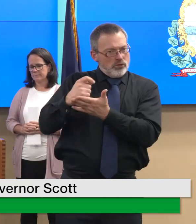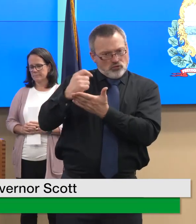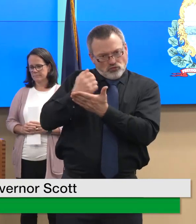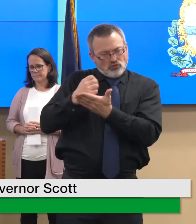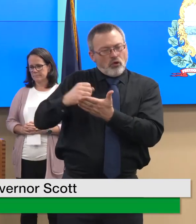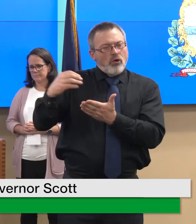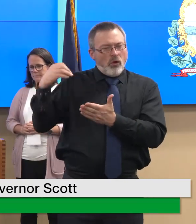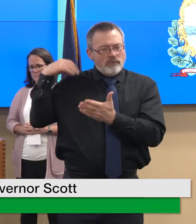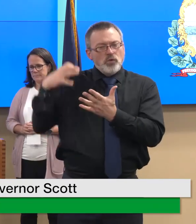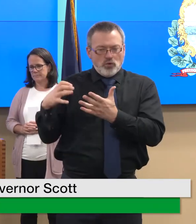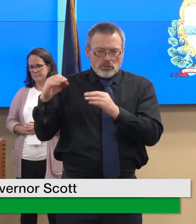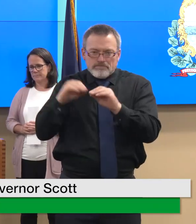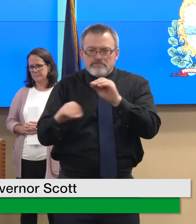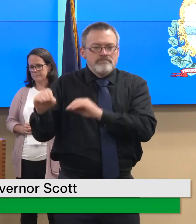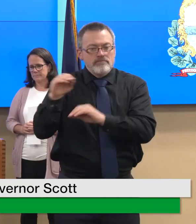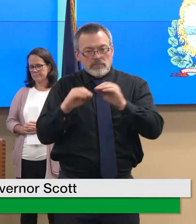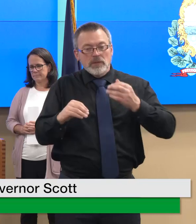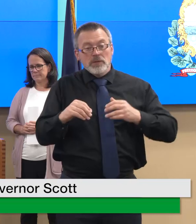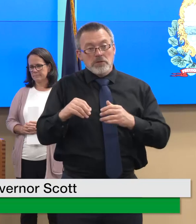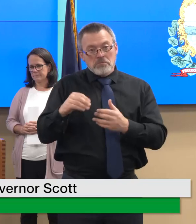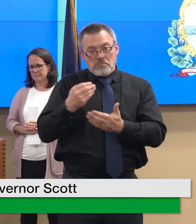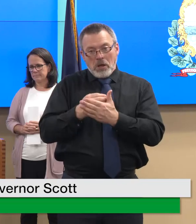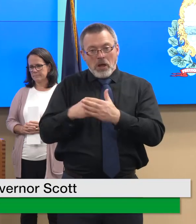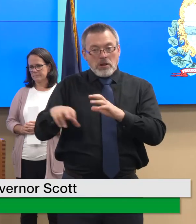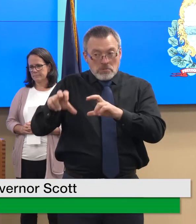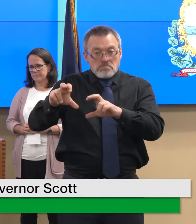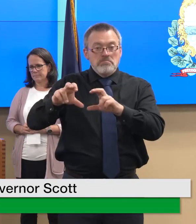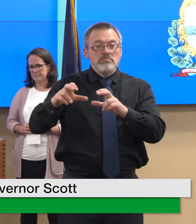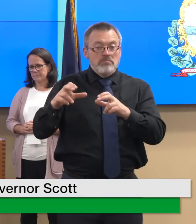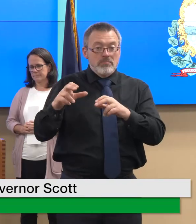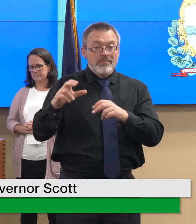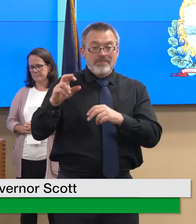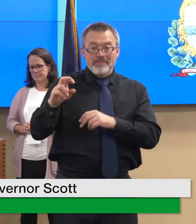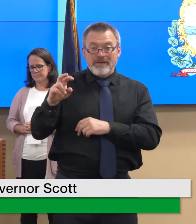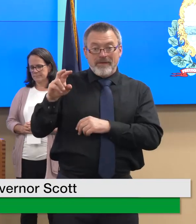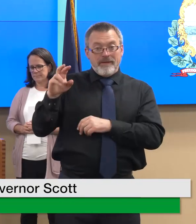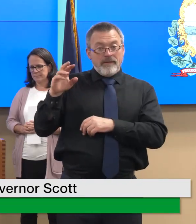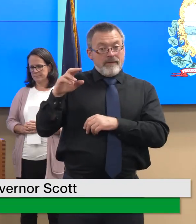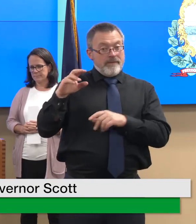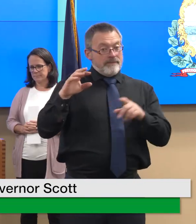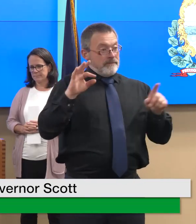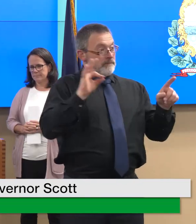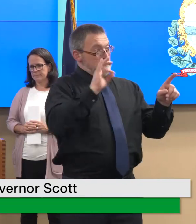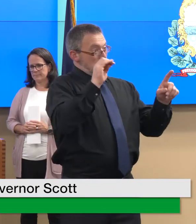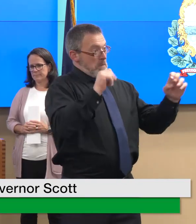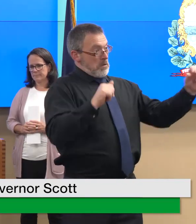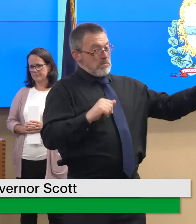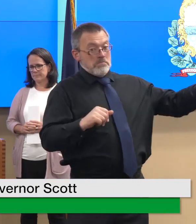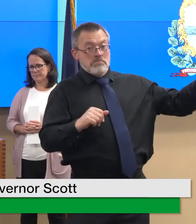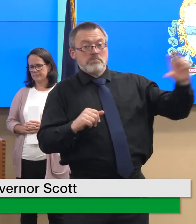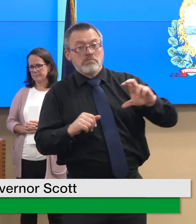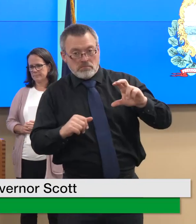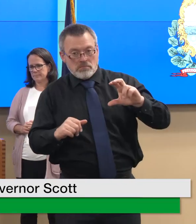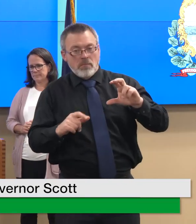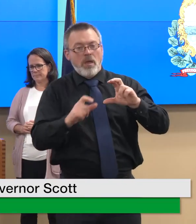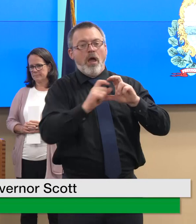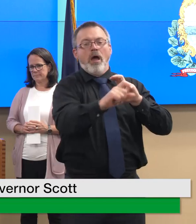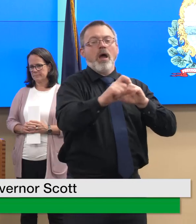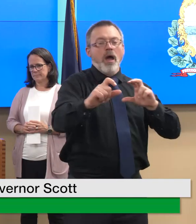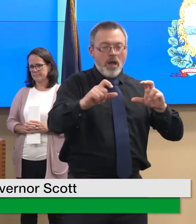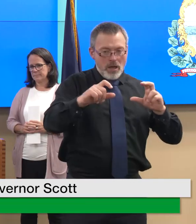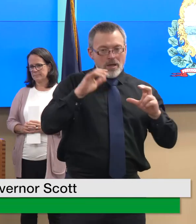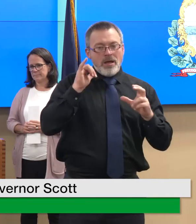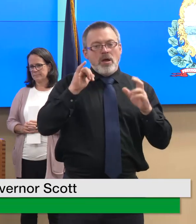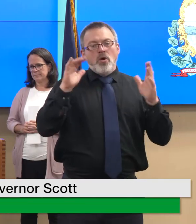those funds, if the FEMA has reimbursed a town, we're able to start to try to turn those around, increase